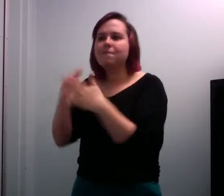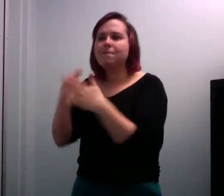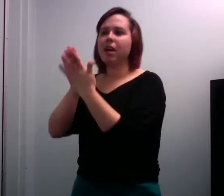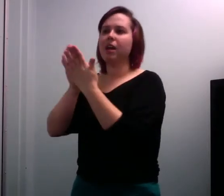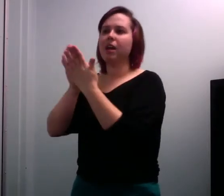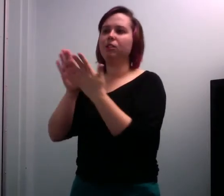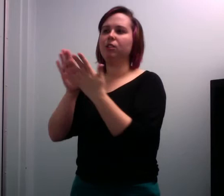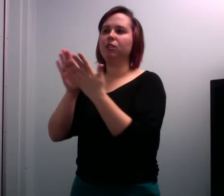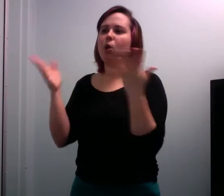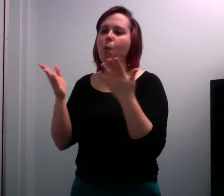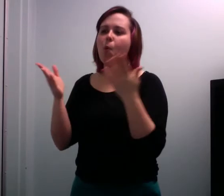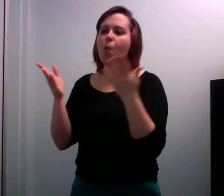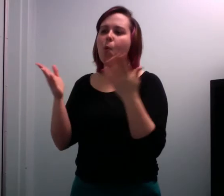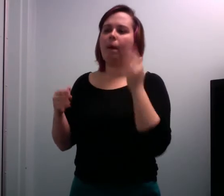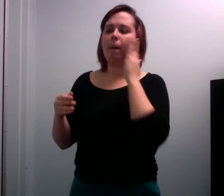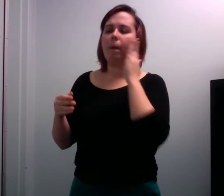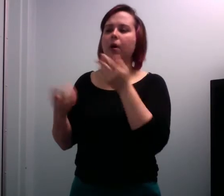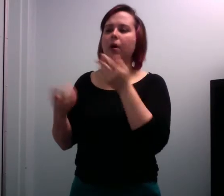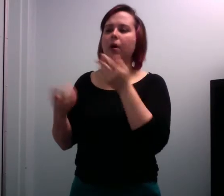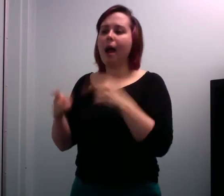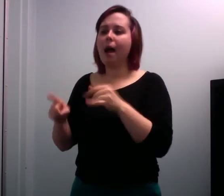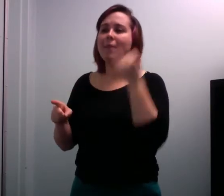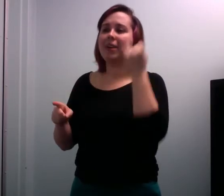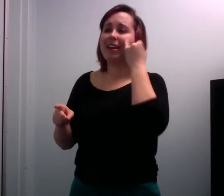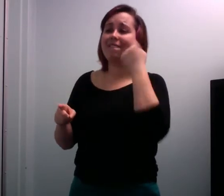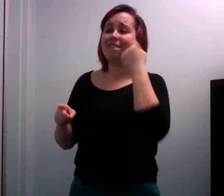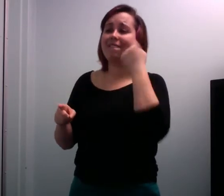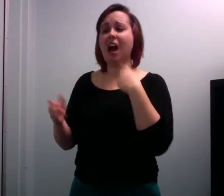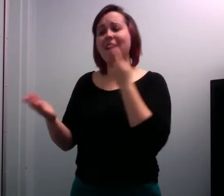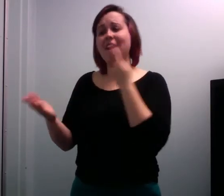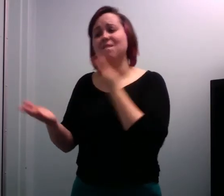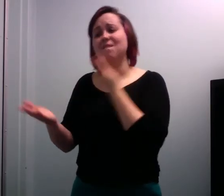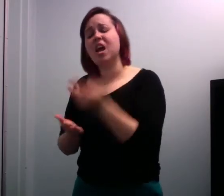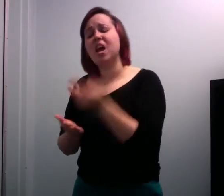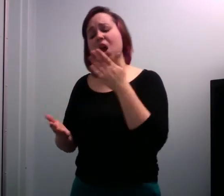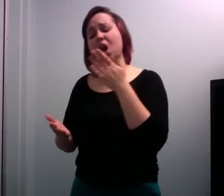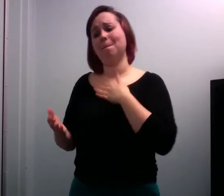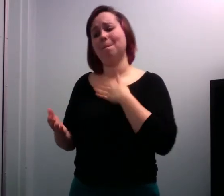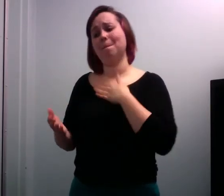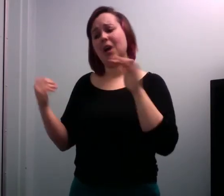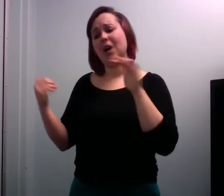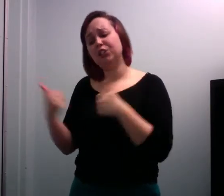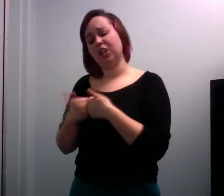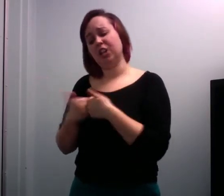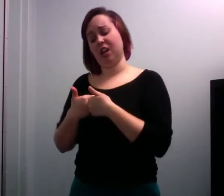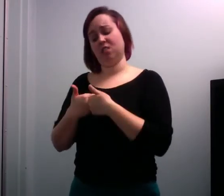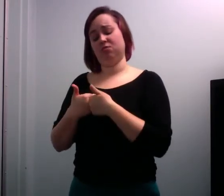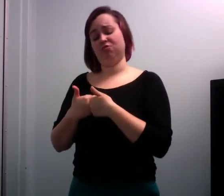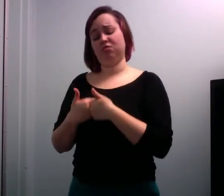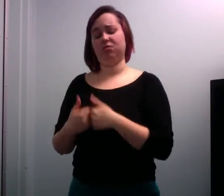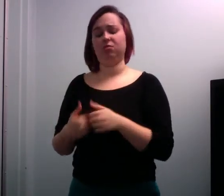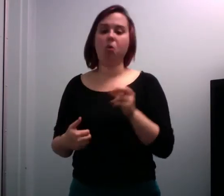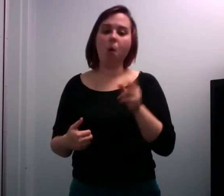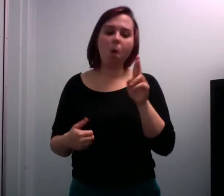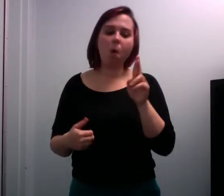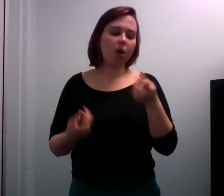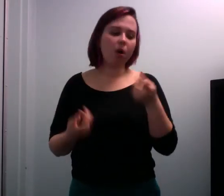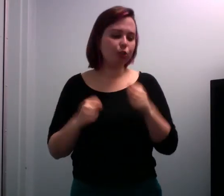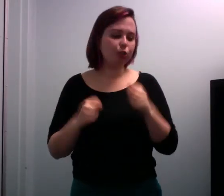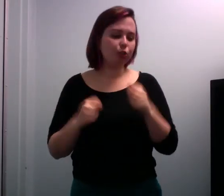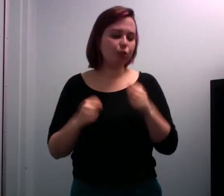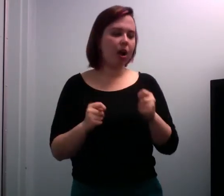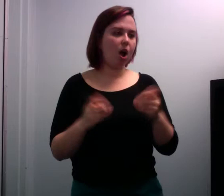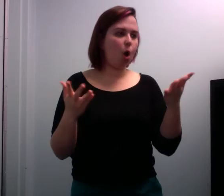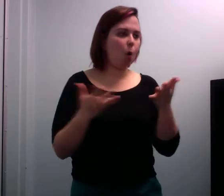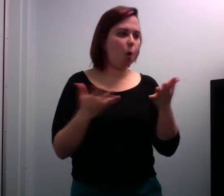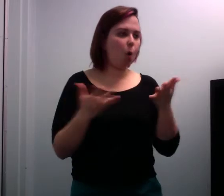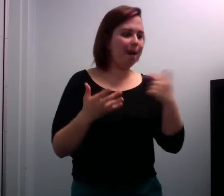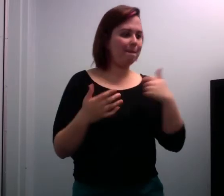me? Or try some of these questions instead. What am I excited about